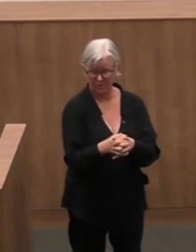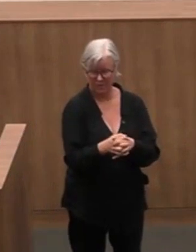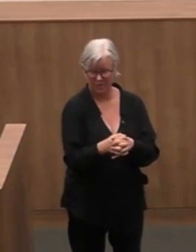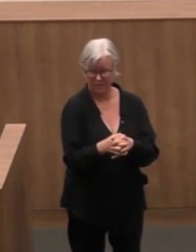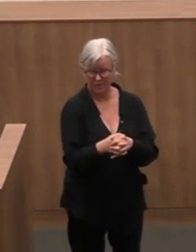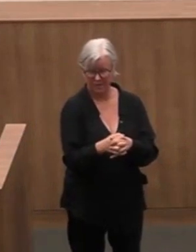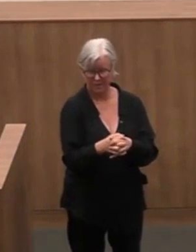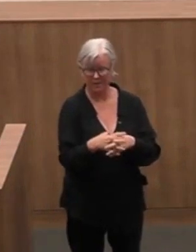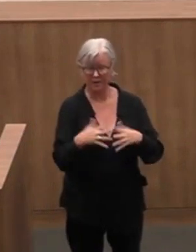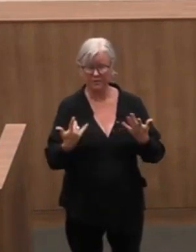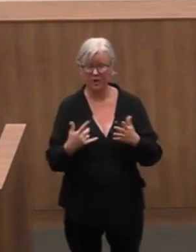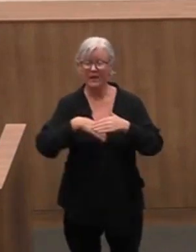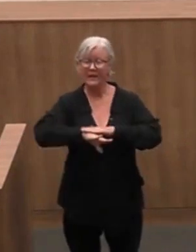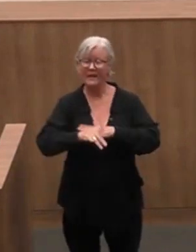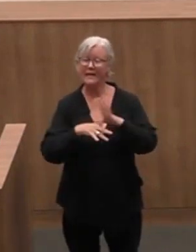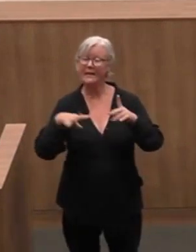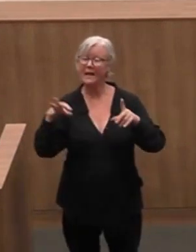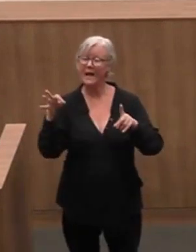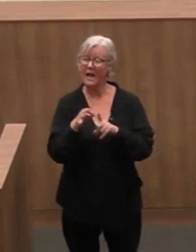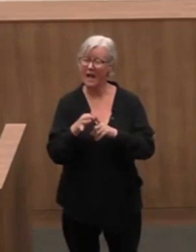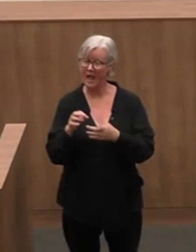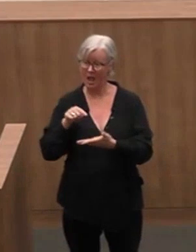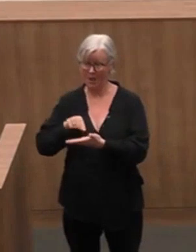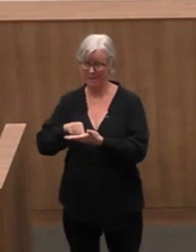within the Act, there's a function to